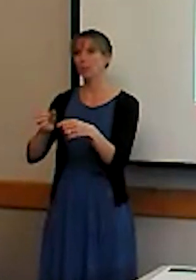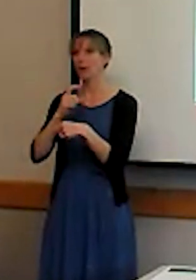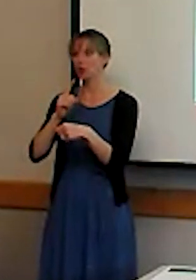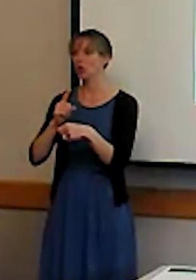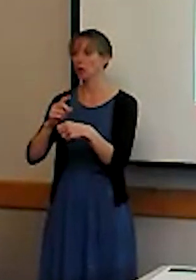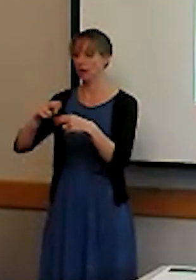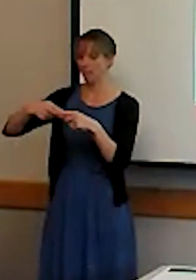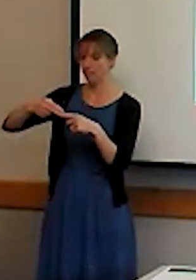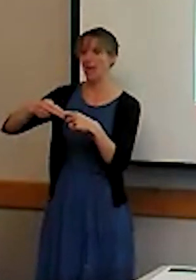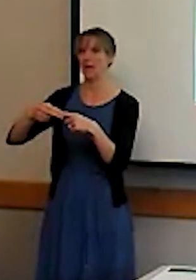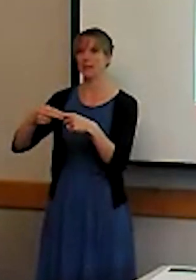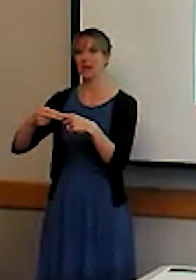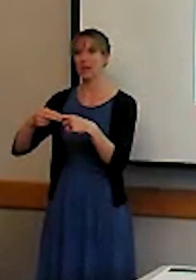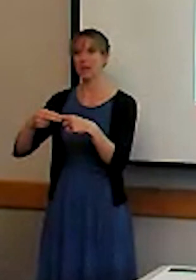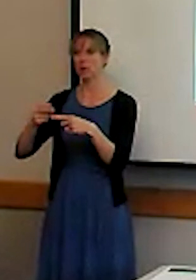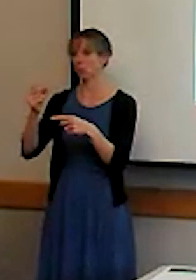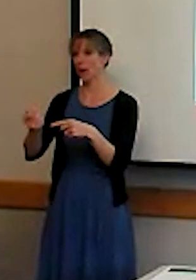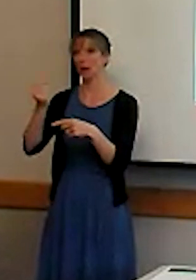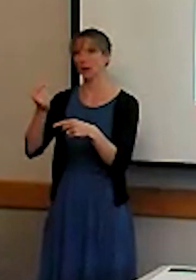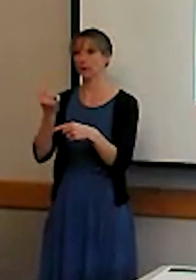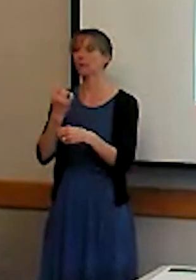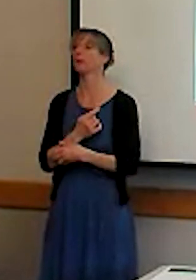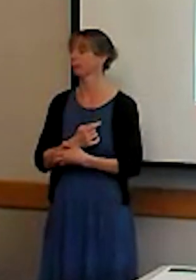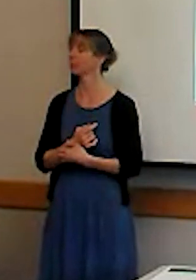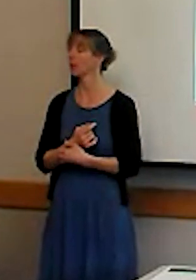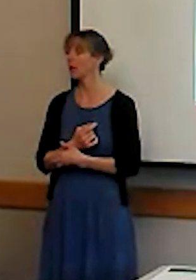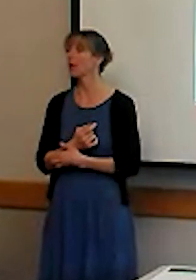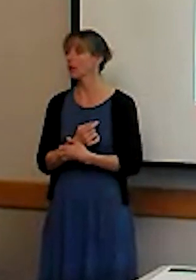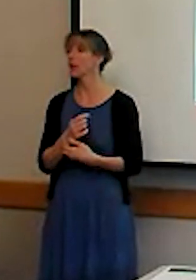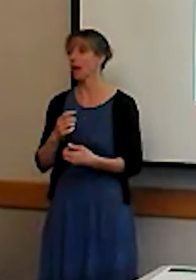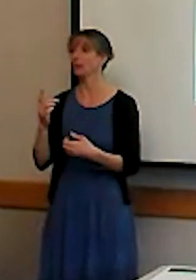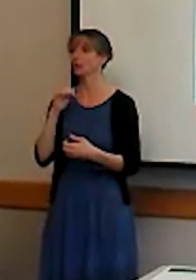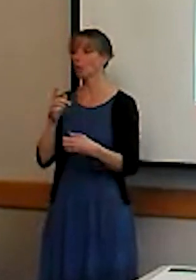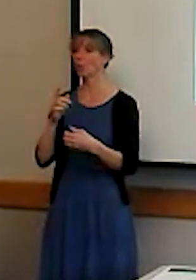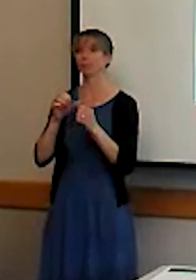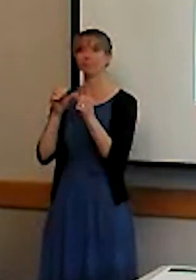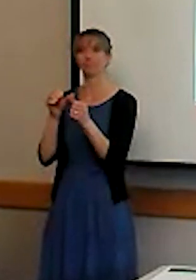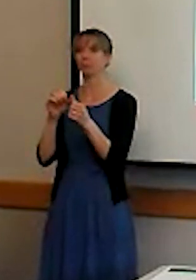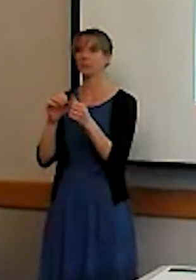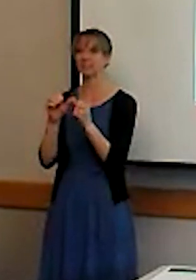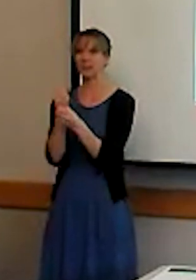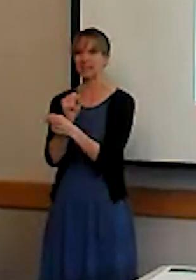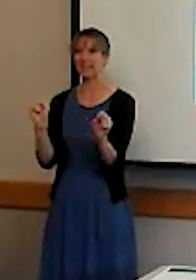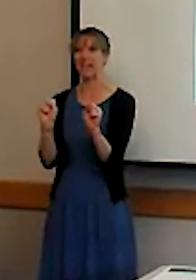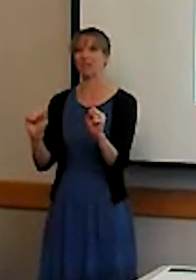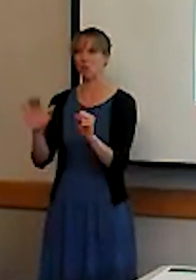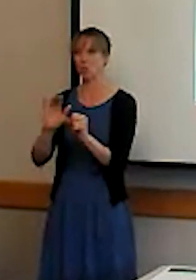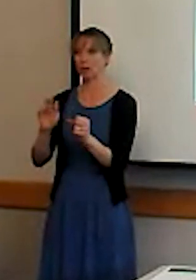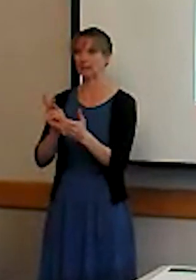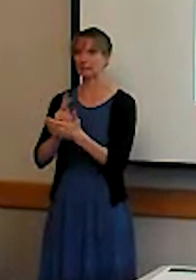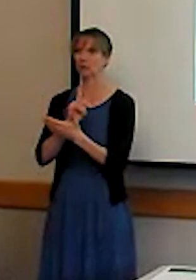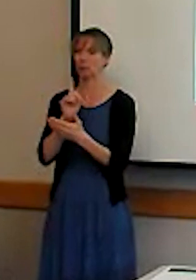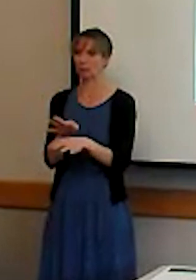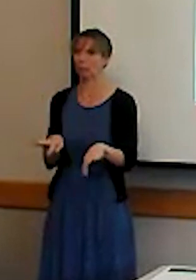make sure to get a Band-Aid on right away or something. Yeah, so safety in the kitchen is really important, and I think